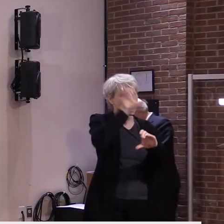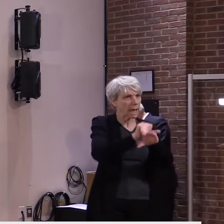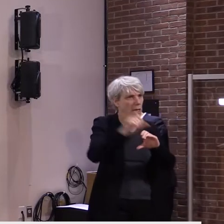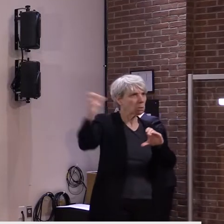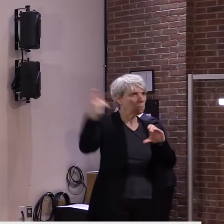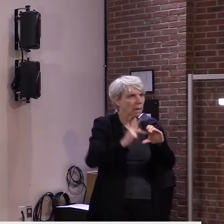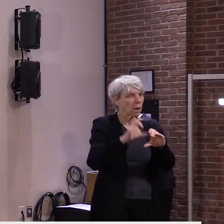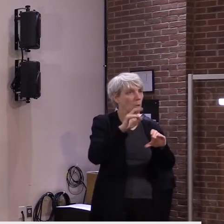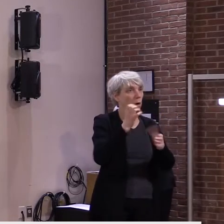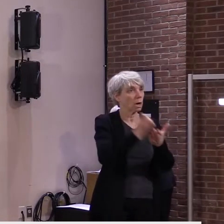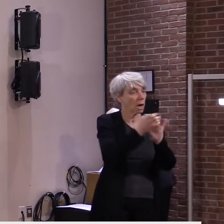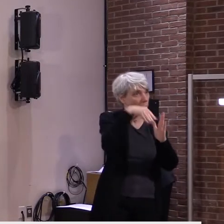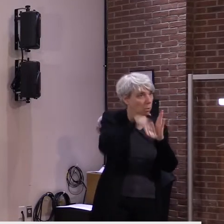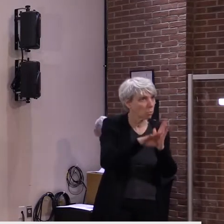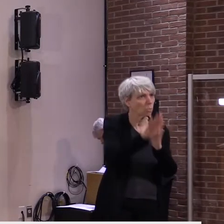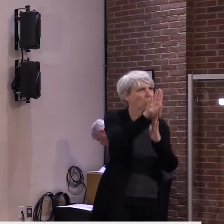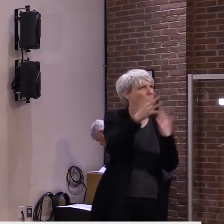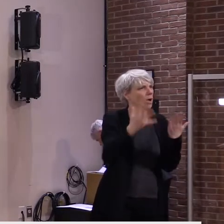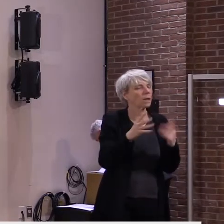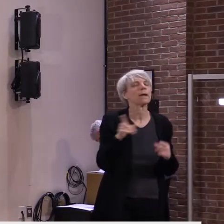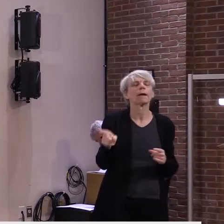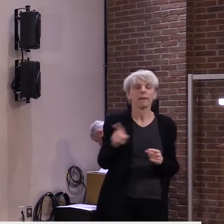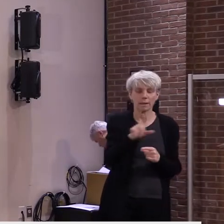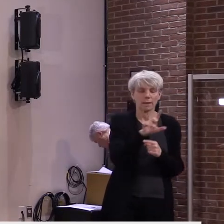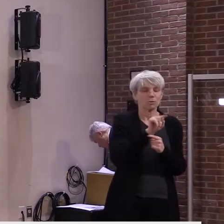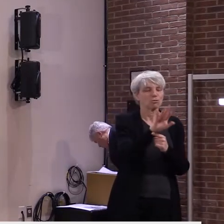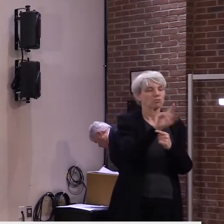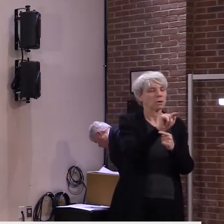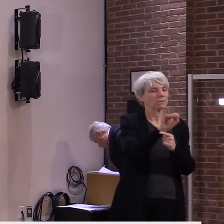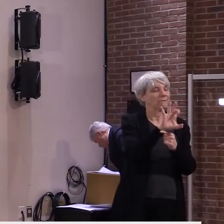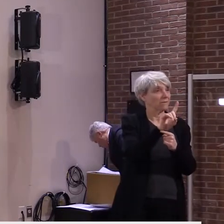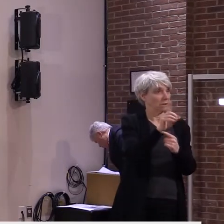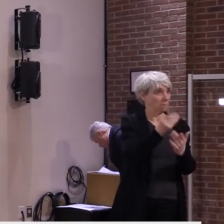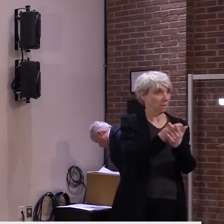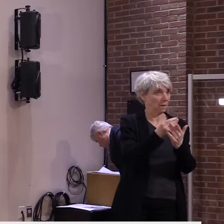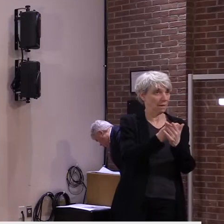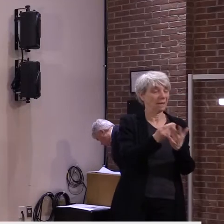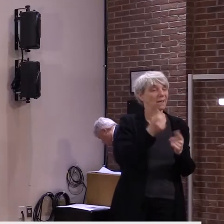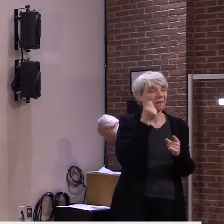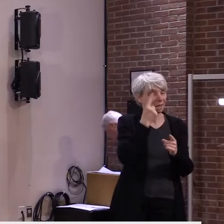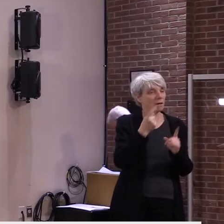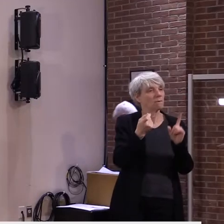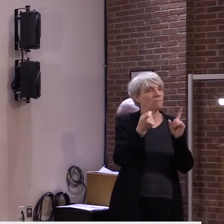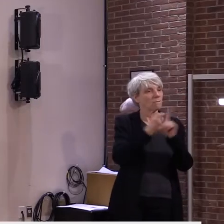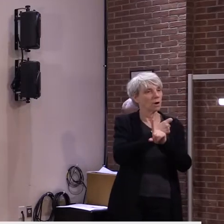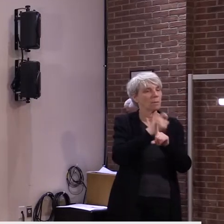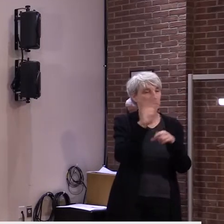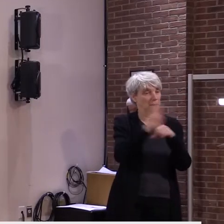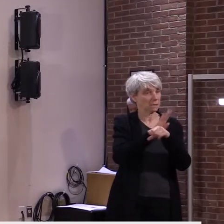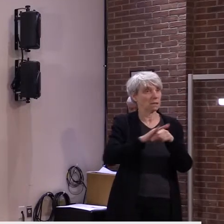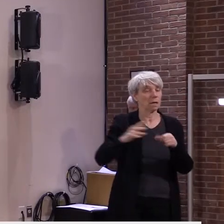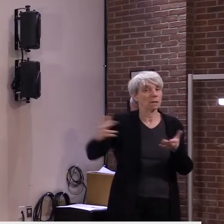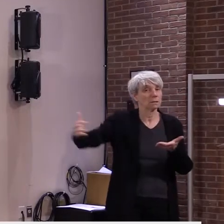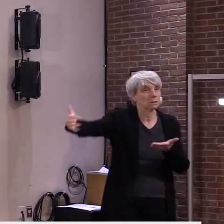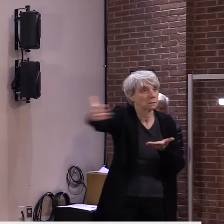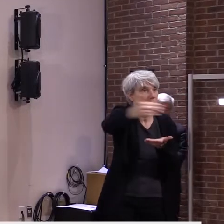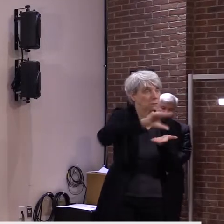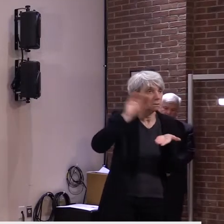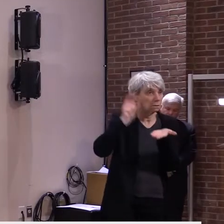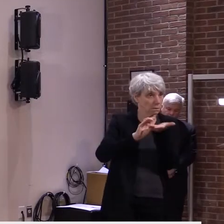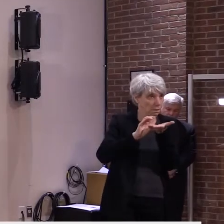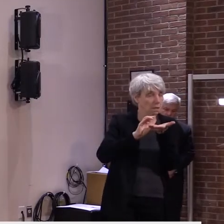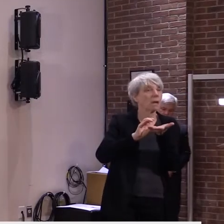trust funds. You know, obviously what people, employers are paying into the fund and what's going out in payments.